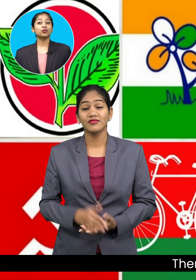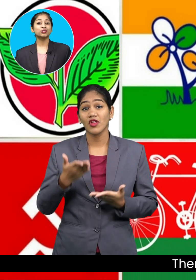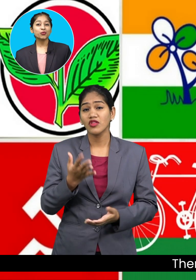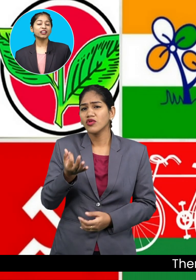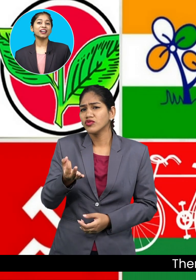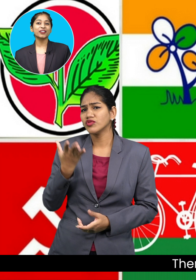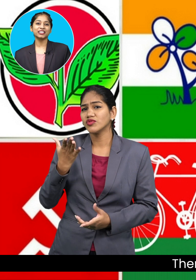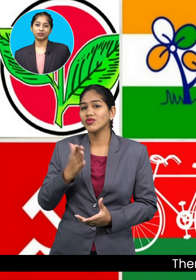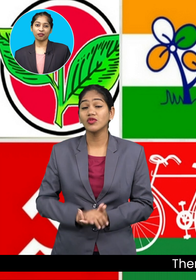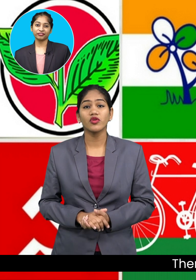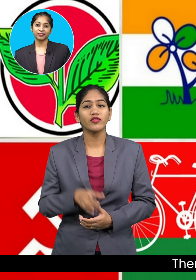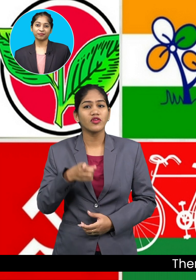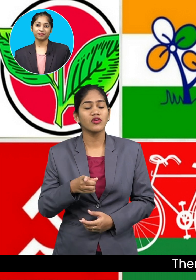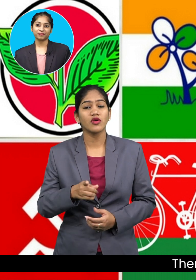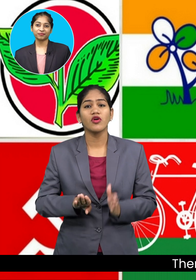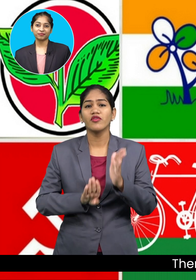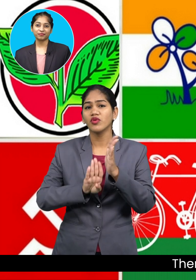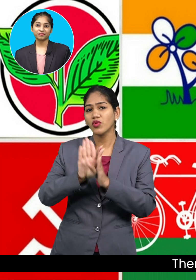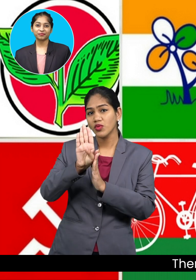There was soon a rise of